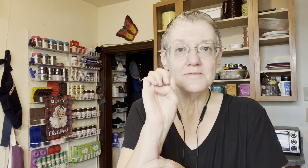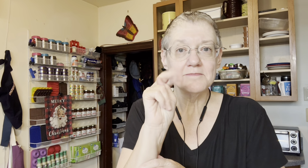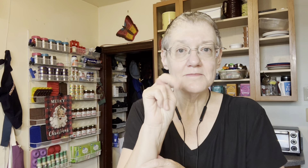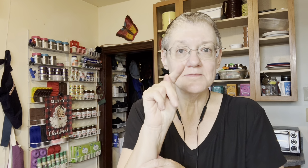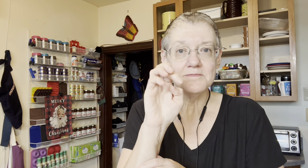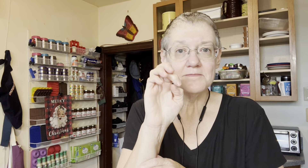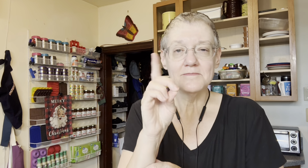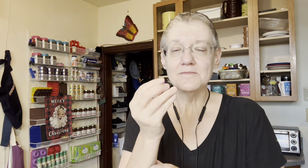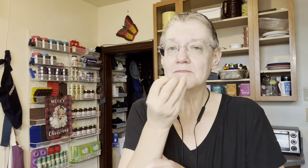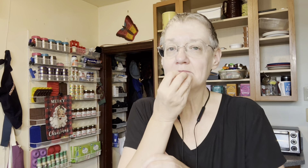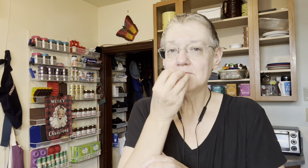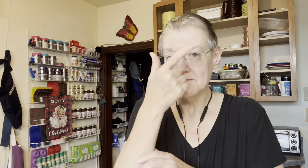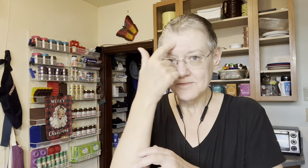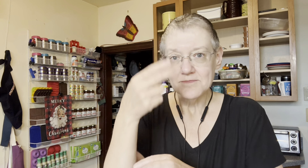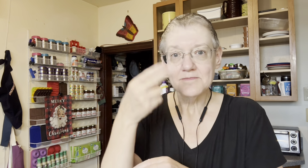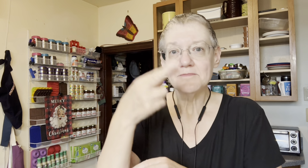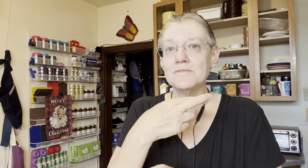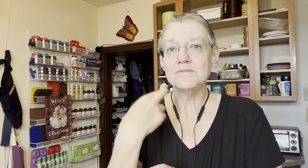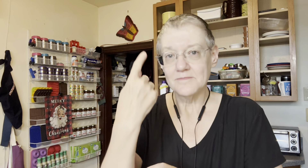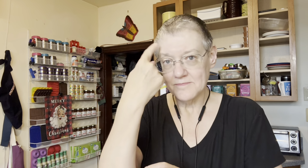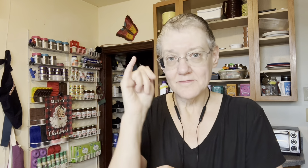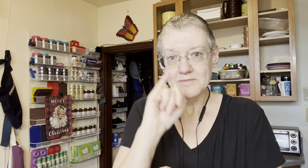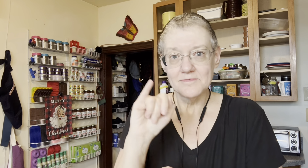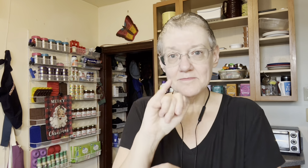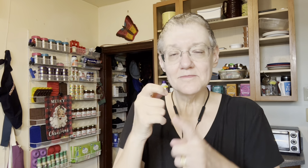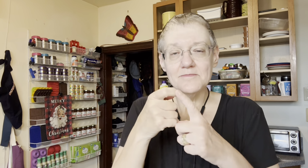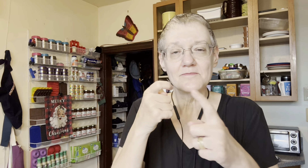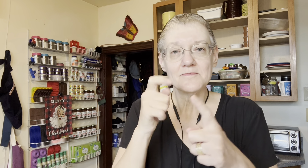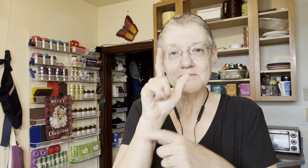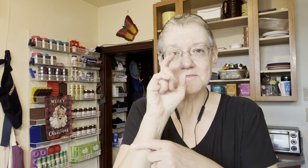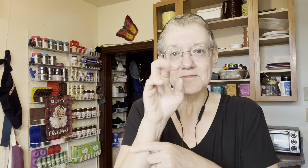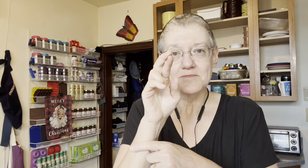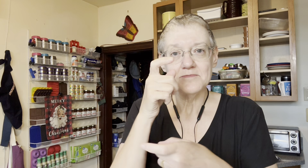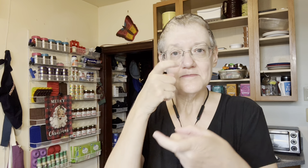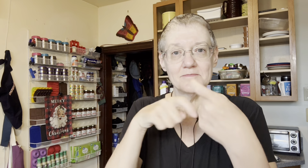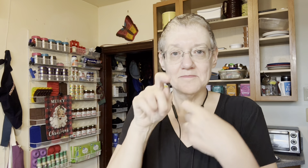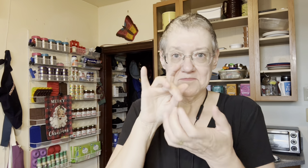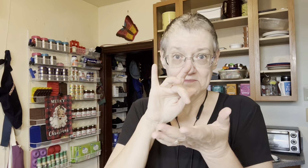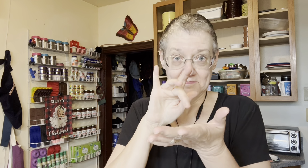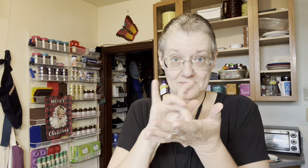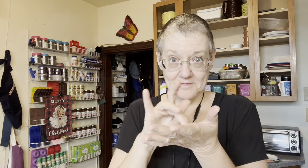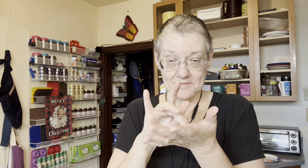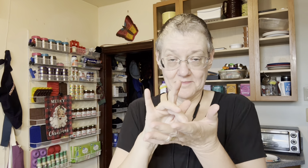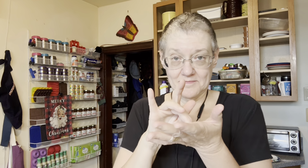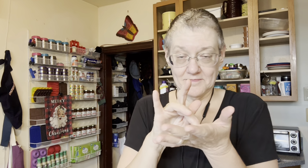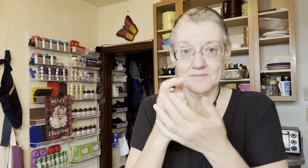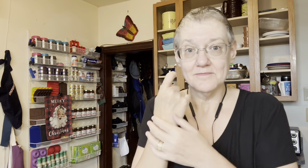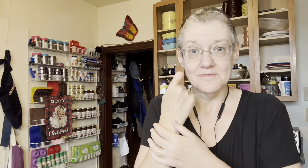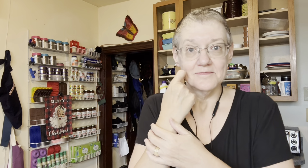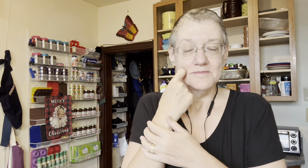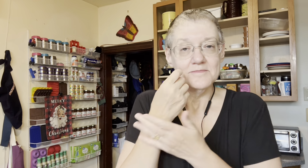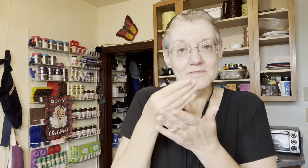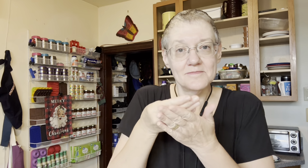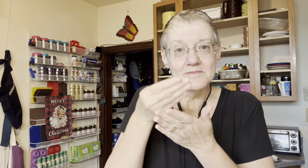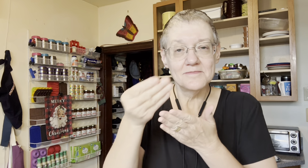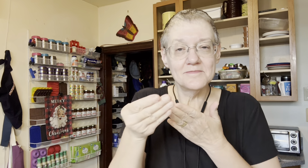foods because his liver transplant medications make him high risk for infection. And I have been